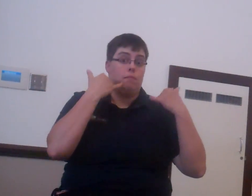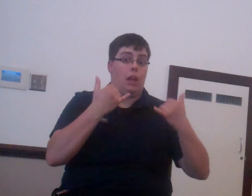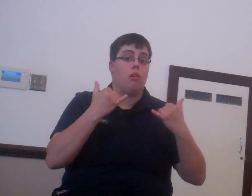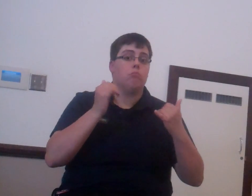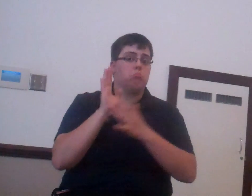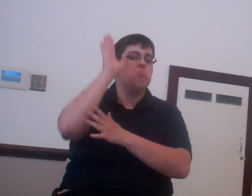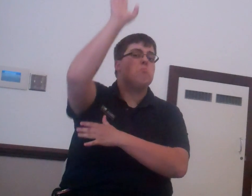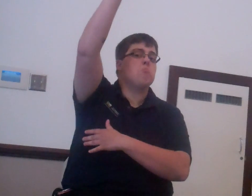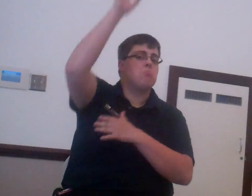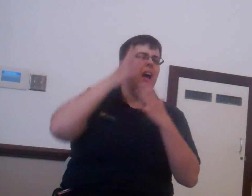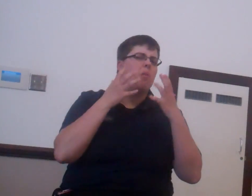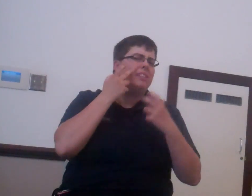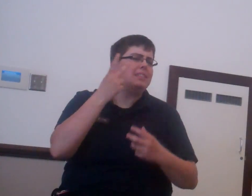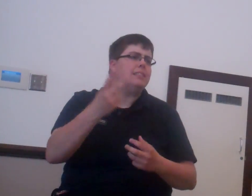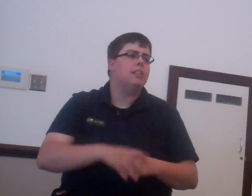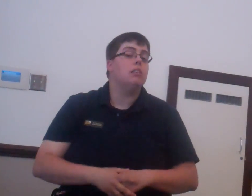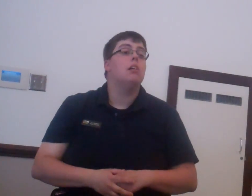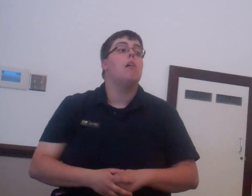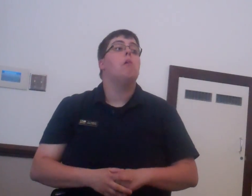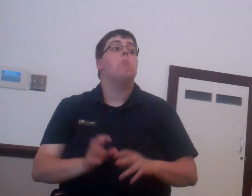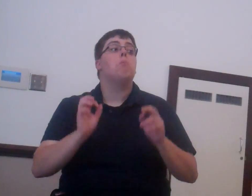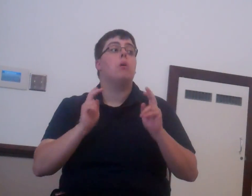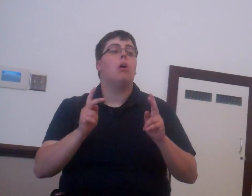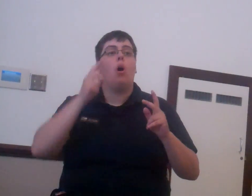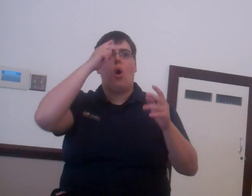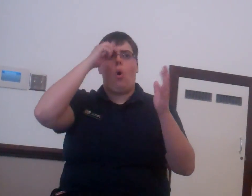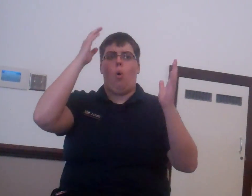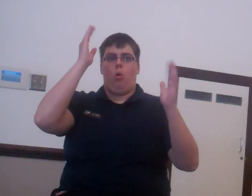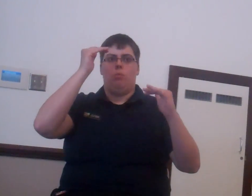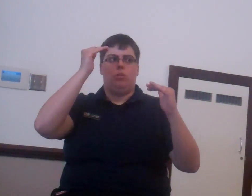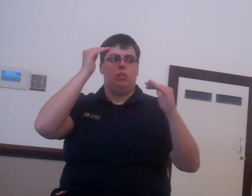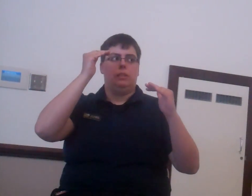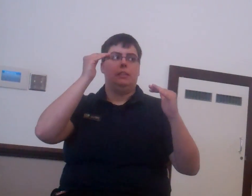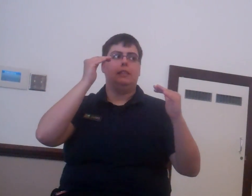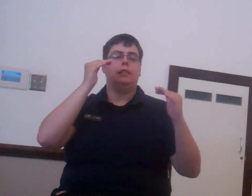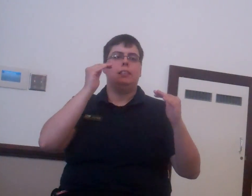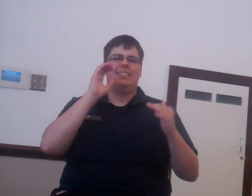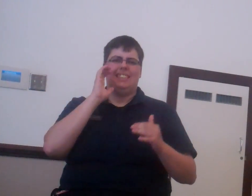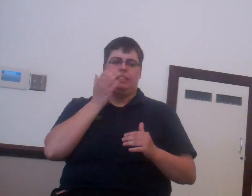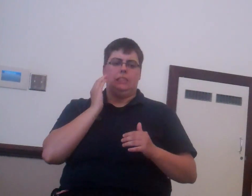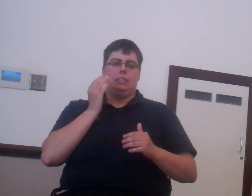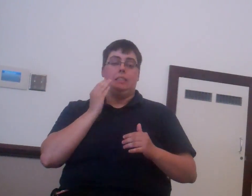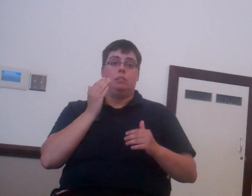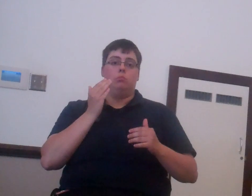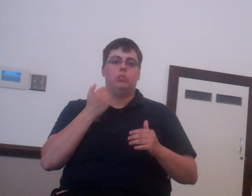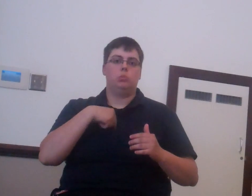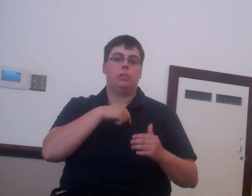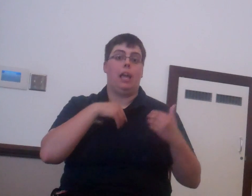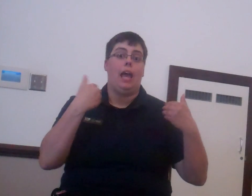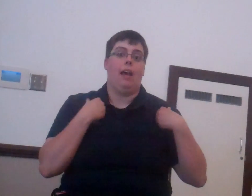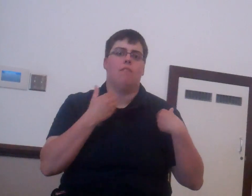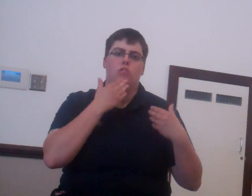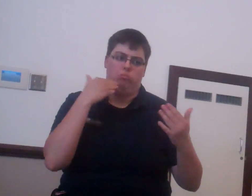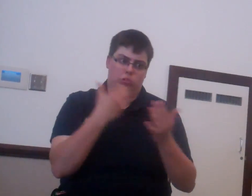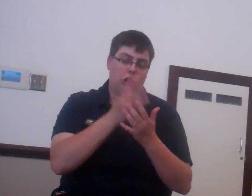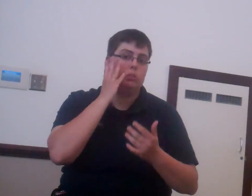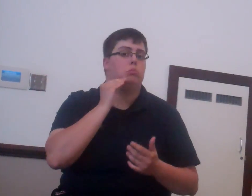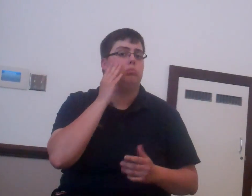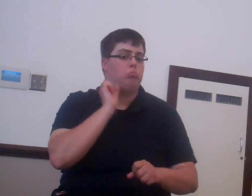Yeah, okay. So hopefully we have a pretty good database here to draw from. So I want you to think